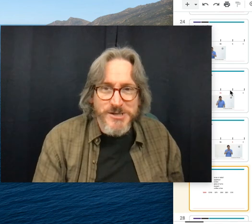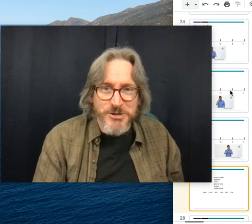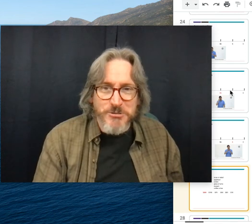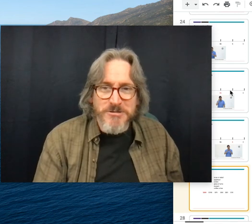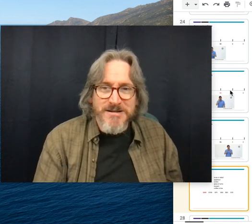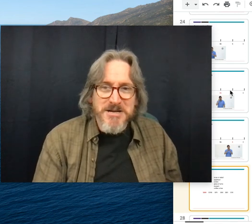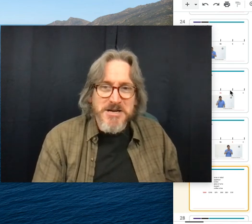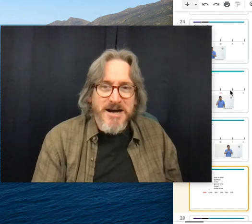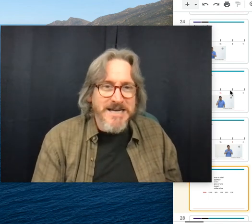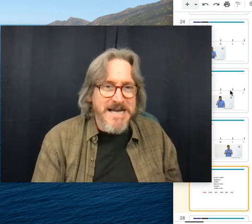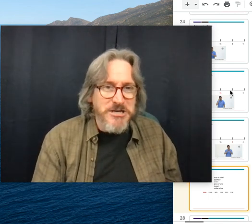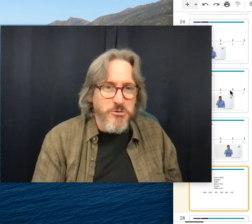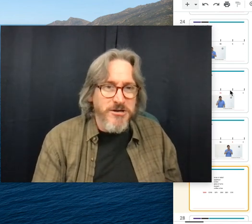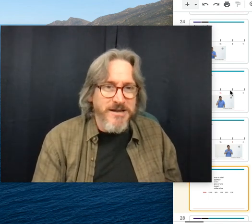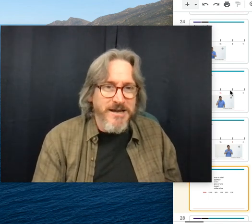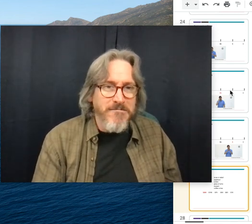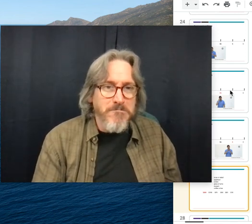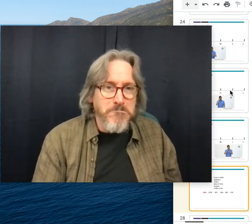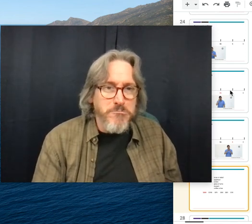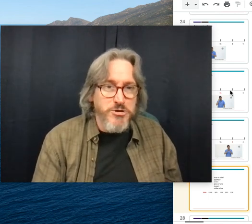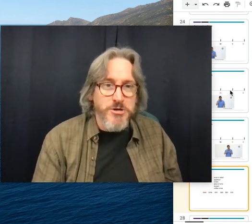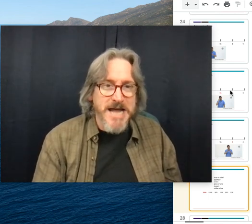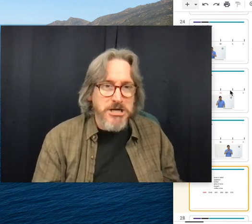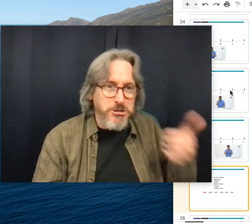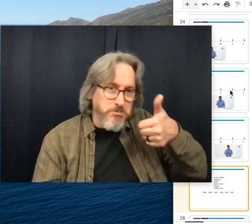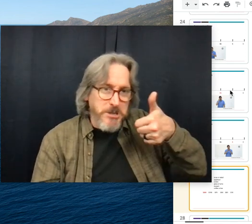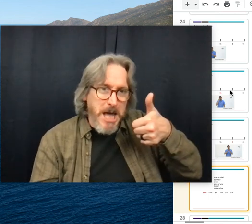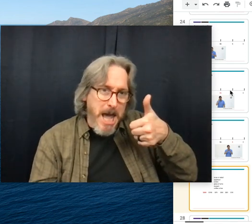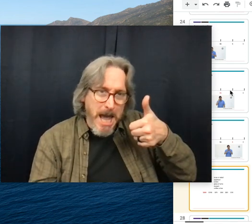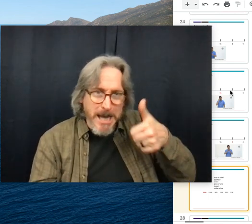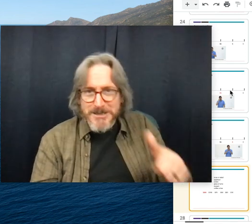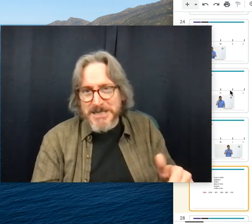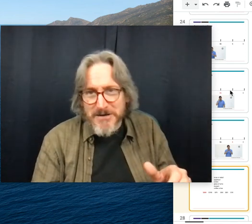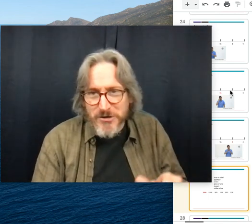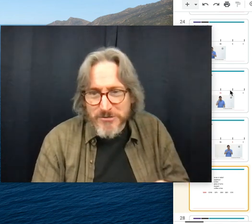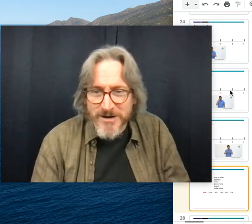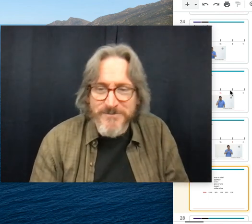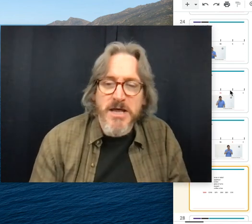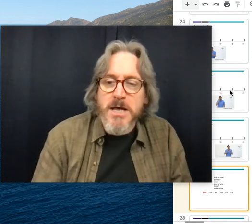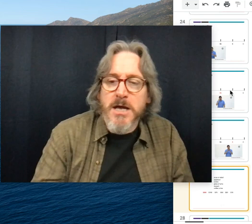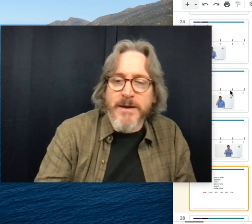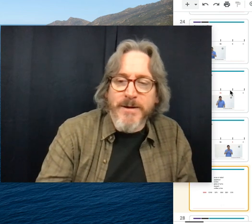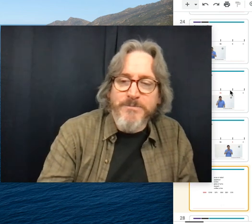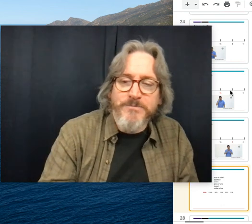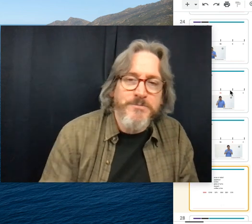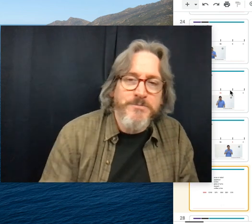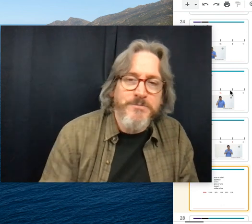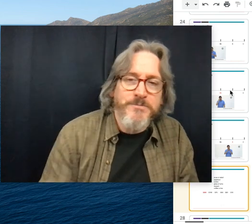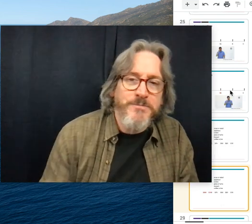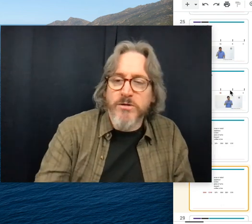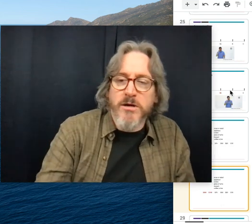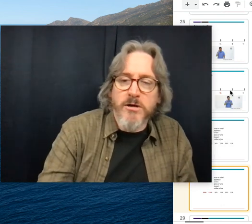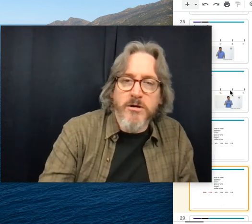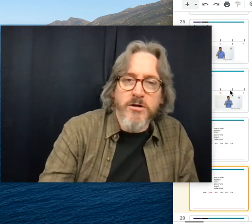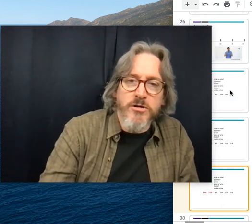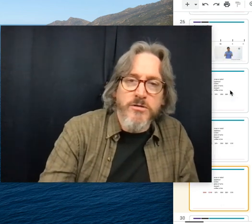what you're used to. I tend toward the DoorDash, yay, deliver, right? Anyway,